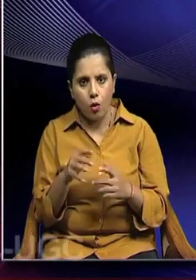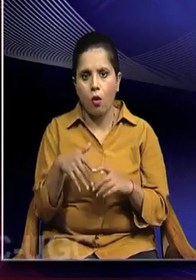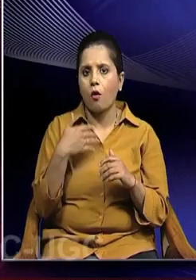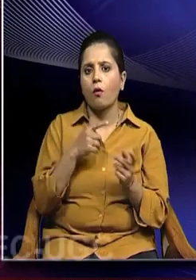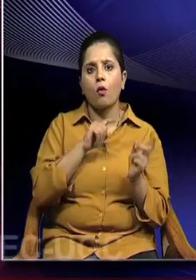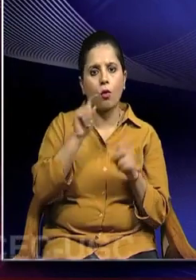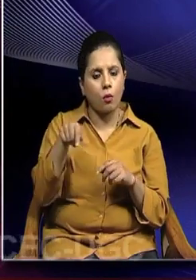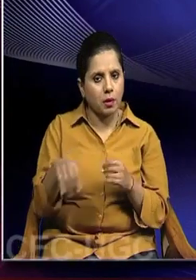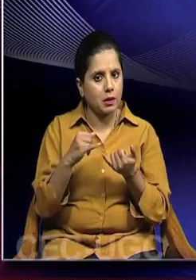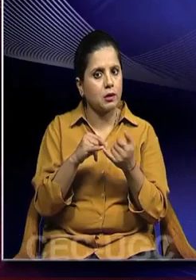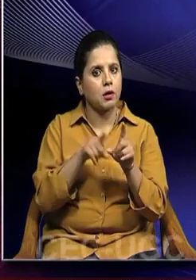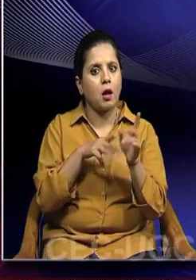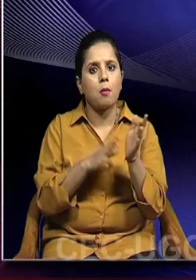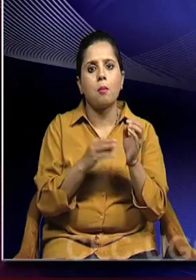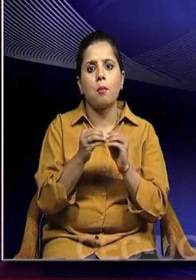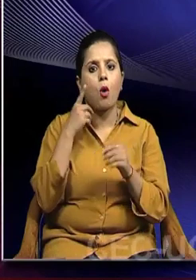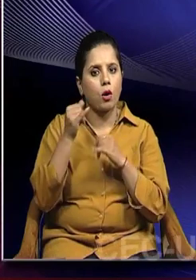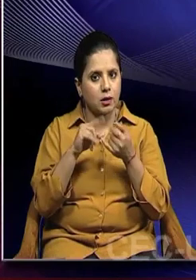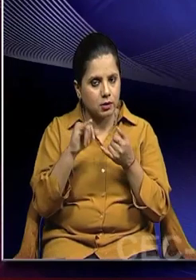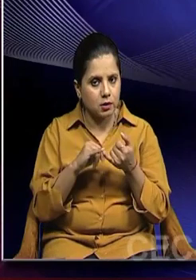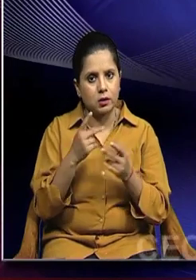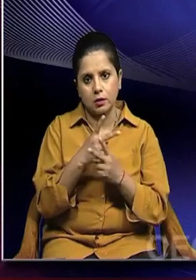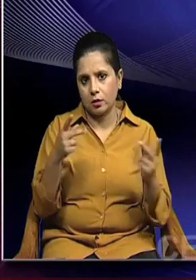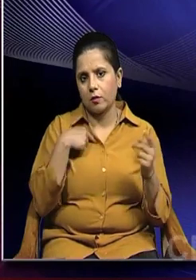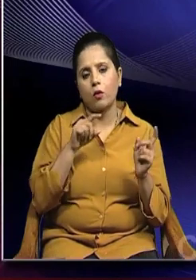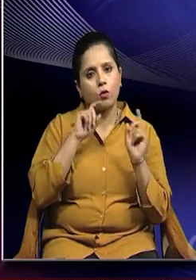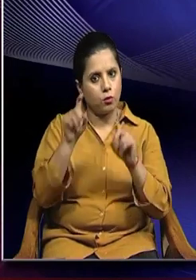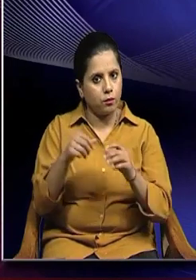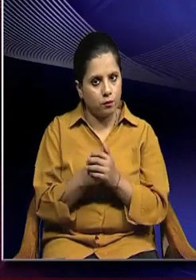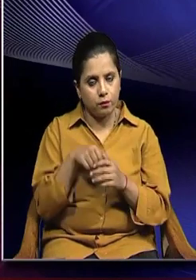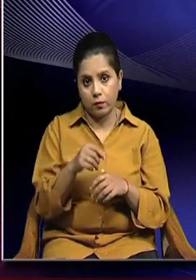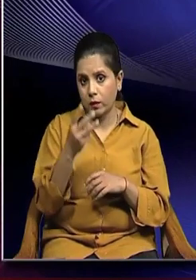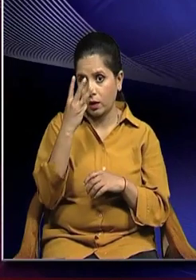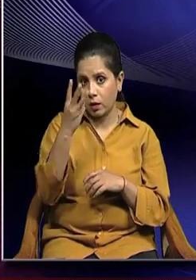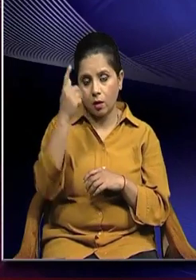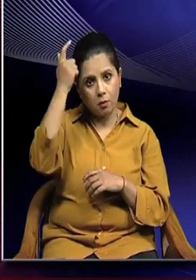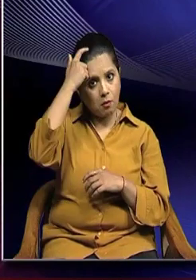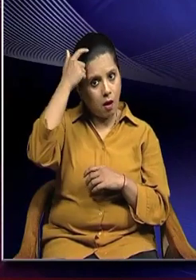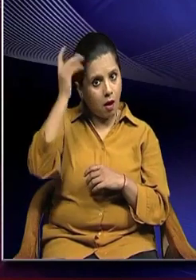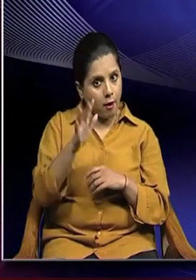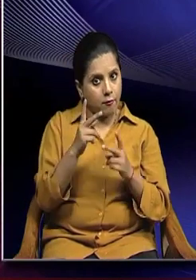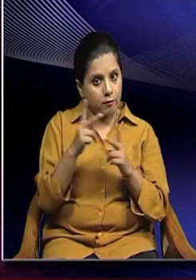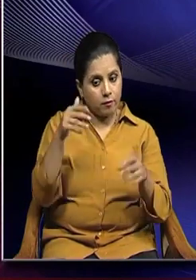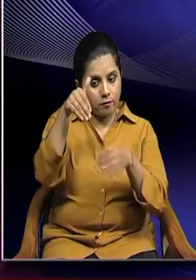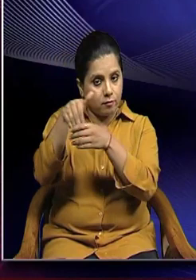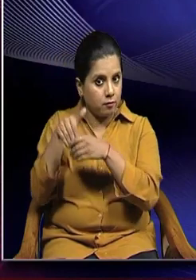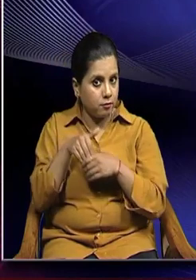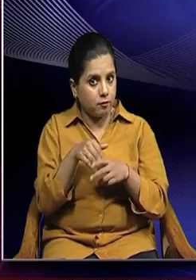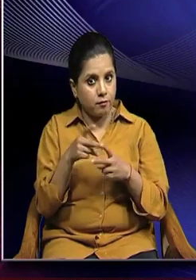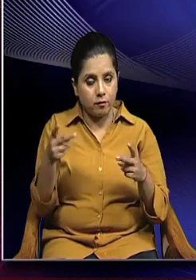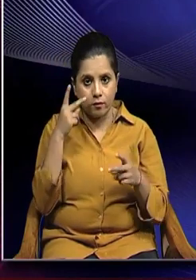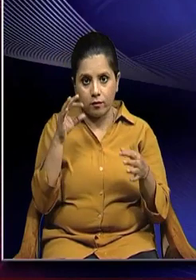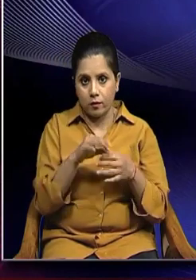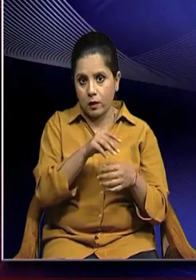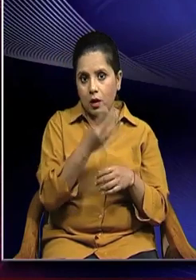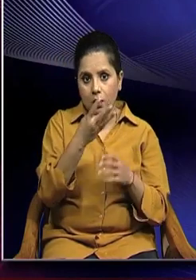for symbiosis, we go for synergizing. So there are three mindsets according to